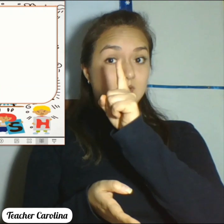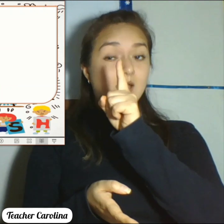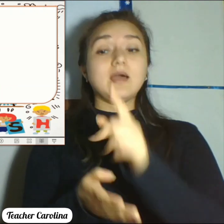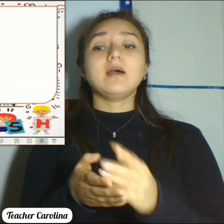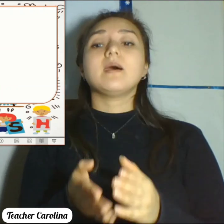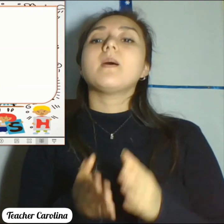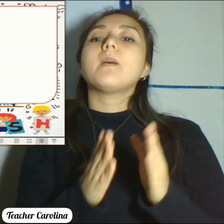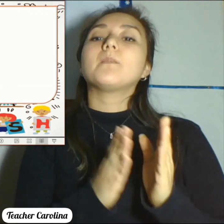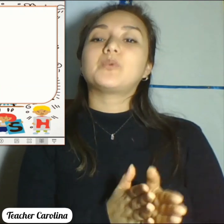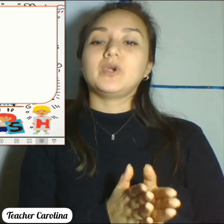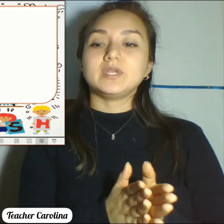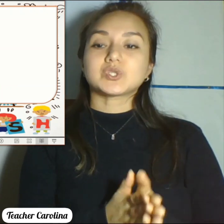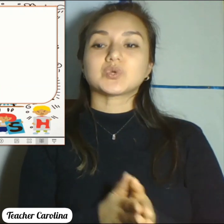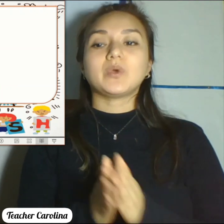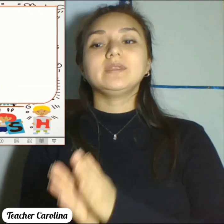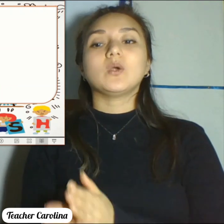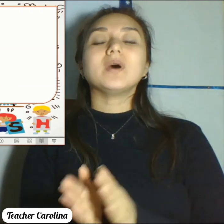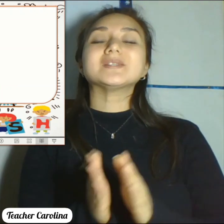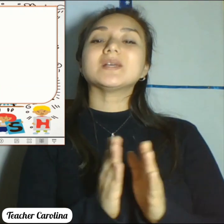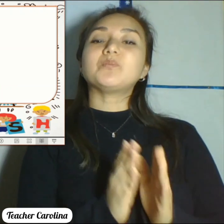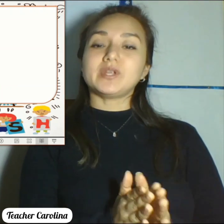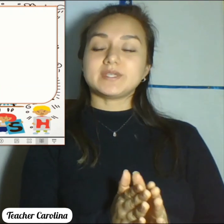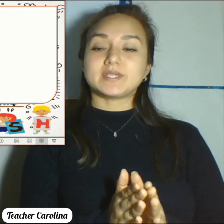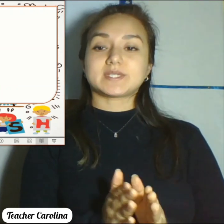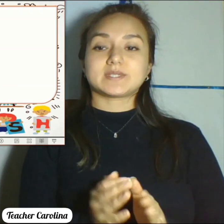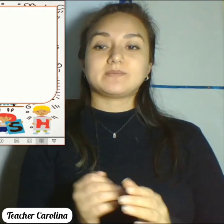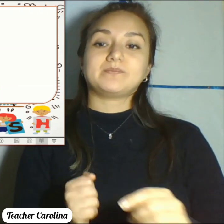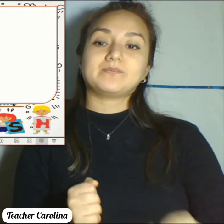a prince, right? There was a prince.